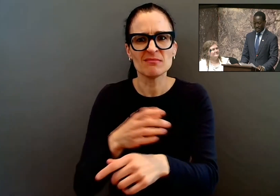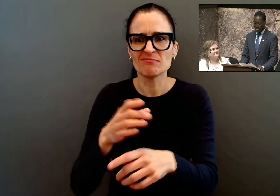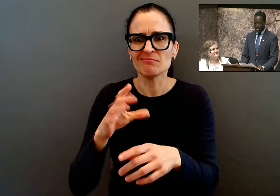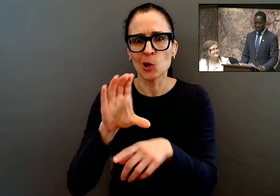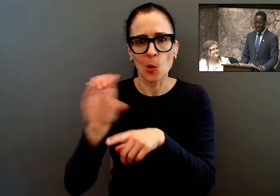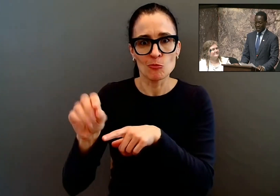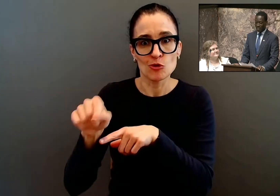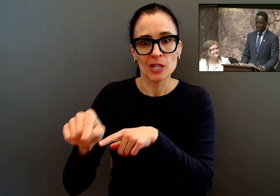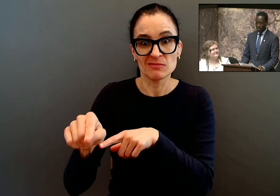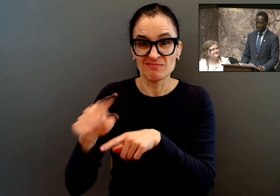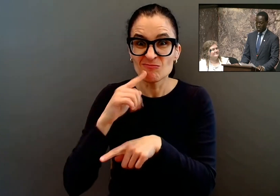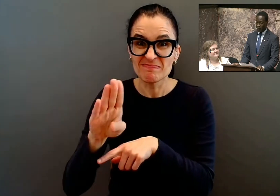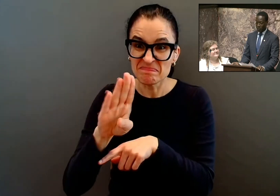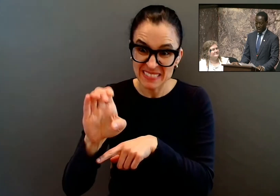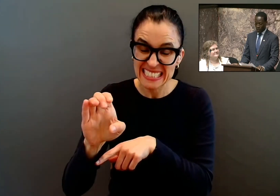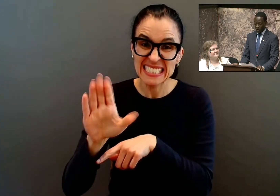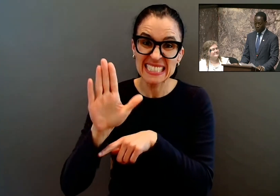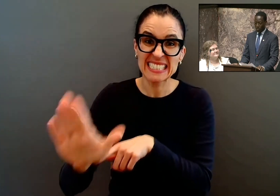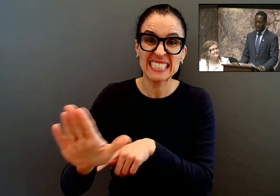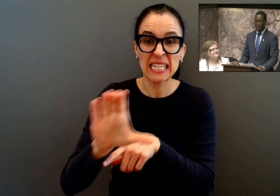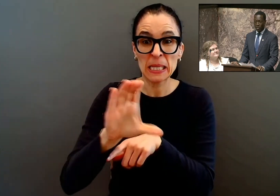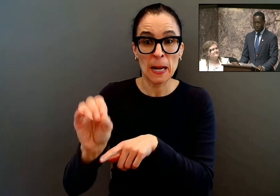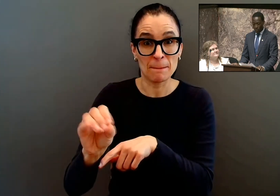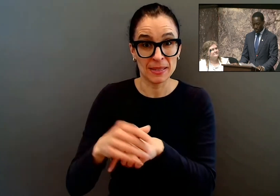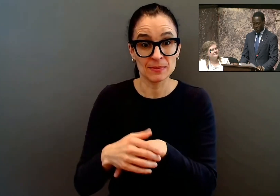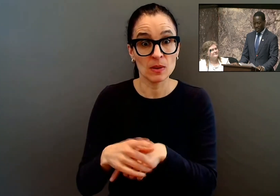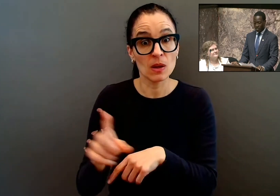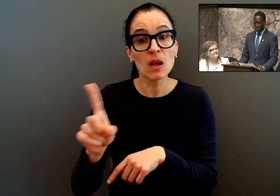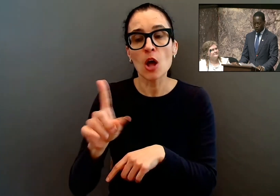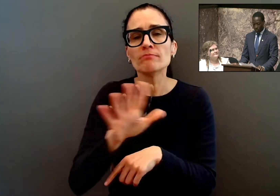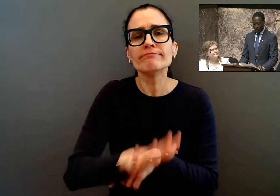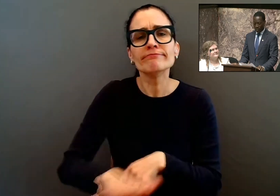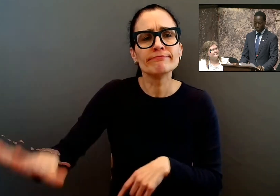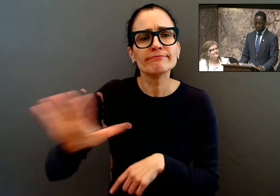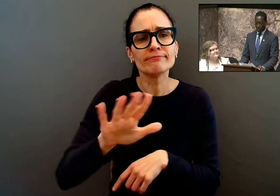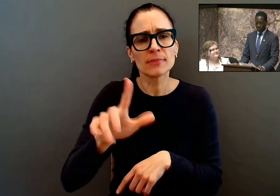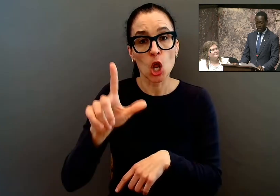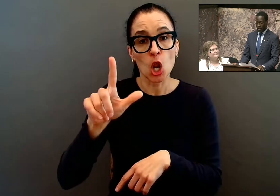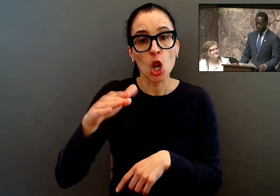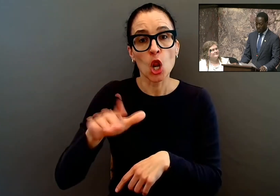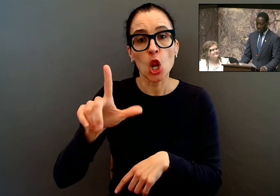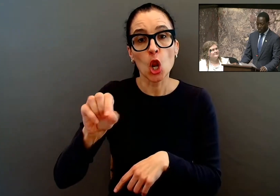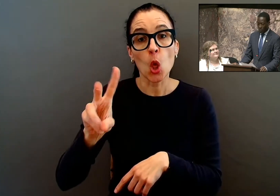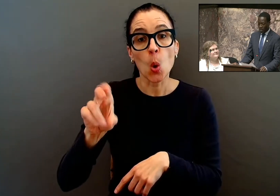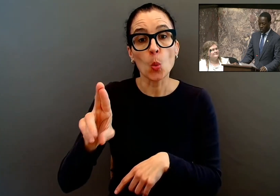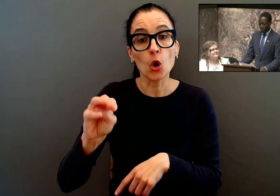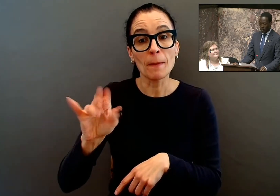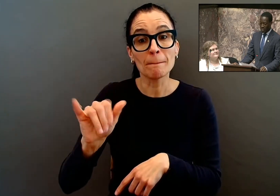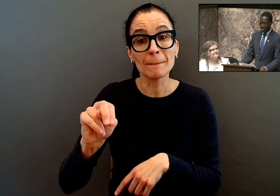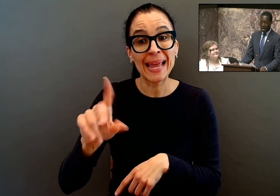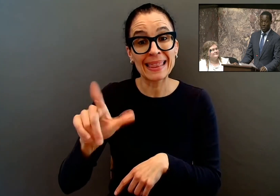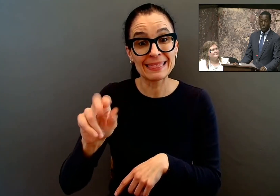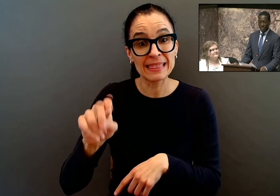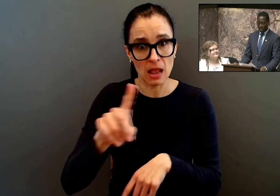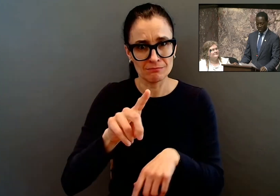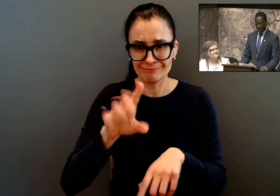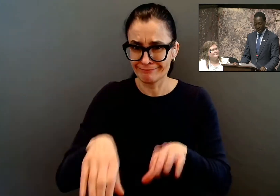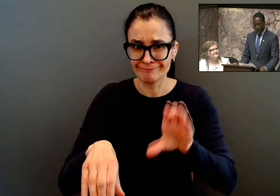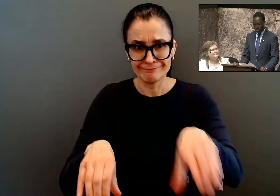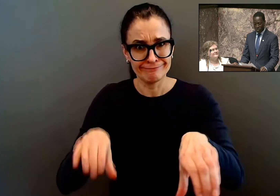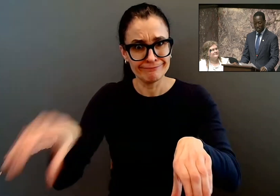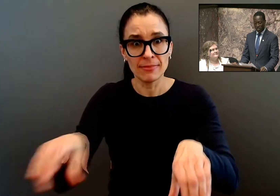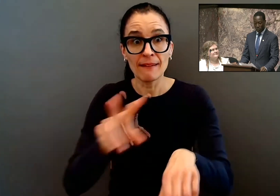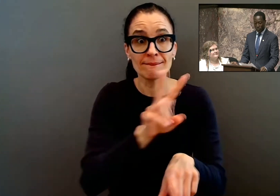fueling stations, connecting communities from Vancouver to Burnaby to North Vancouver. Currently, they're working towards the establishment of